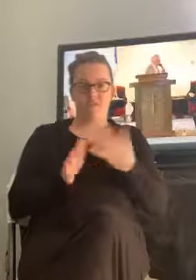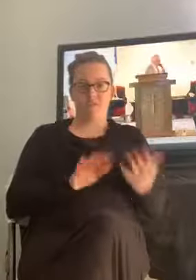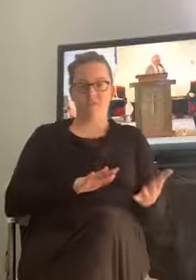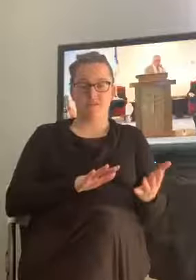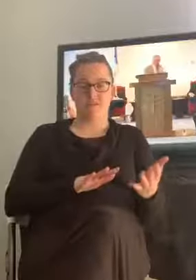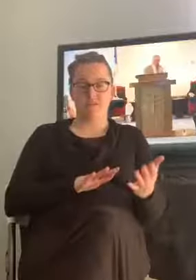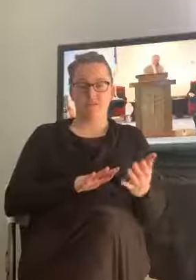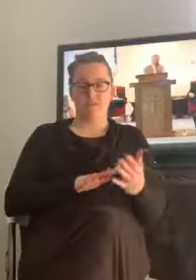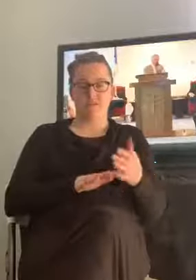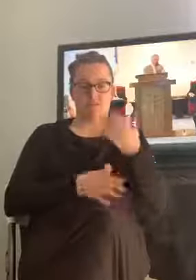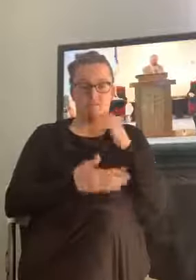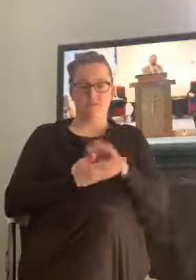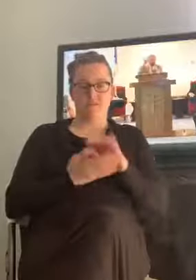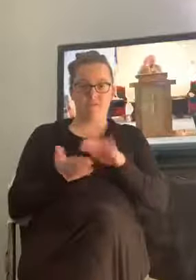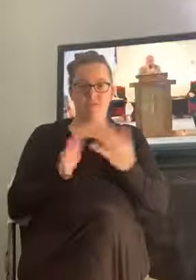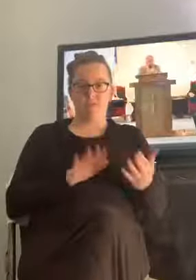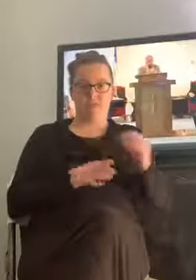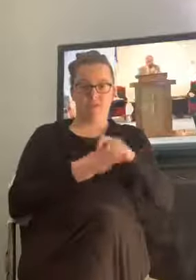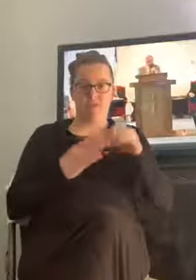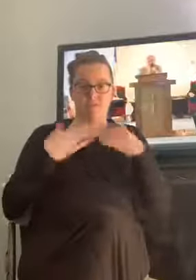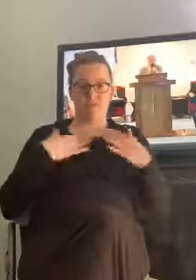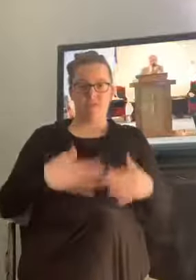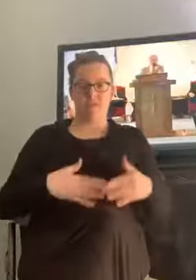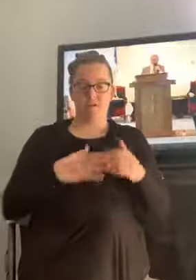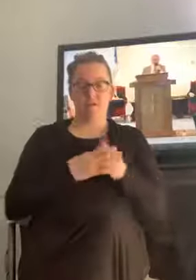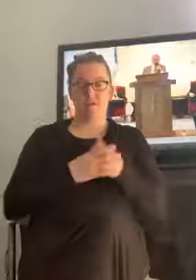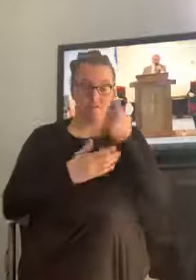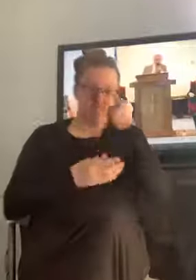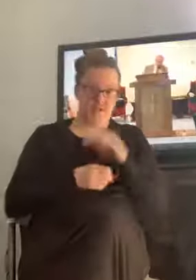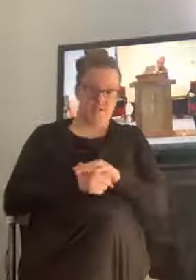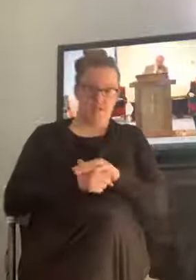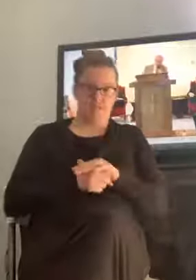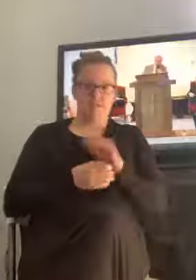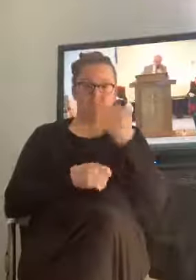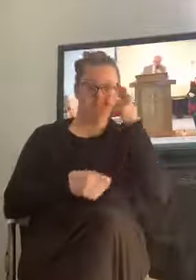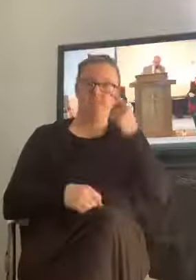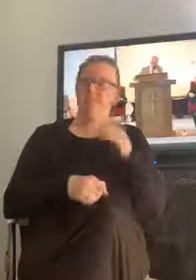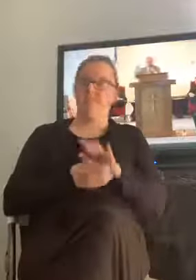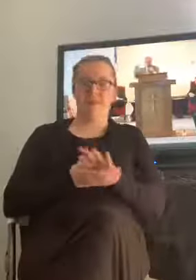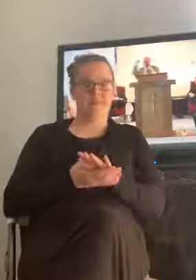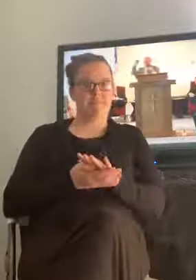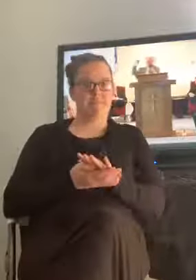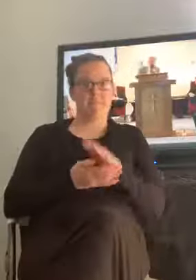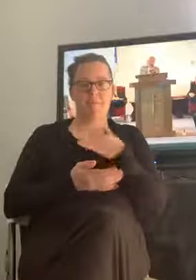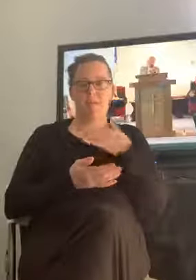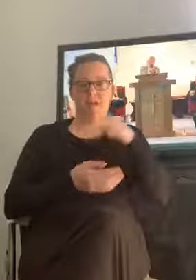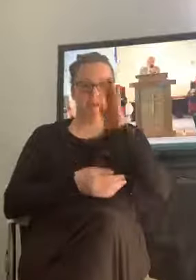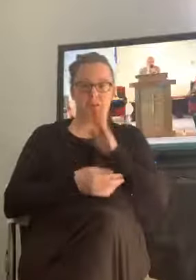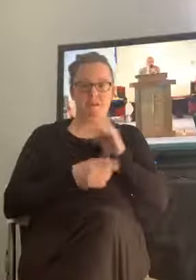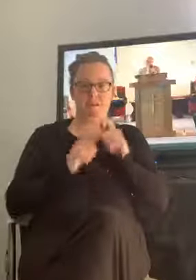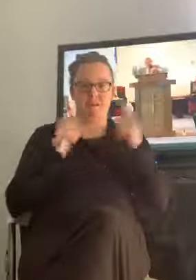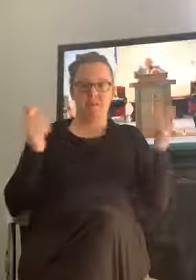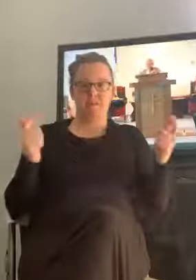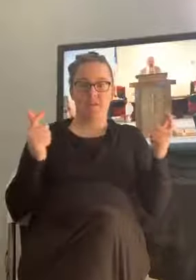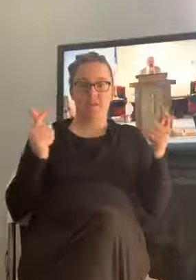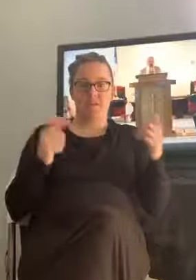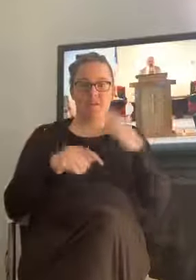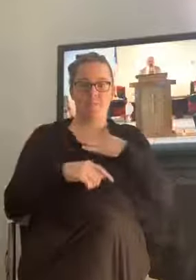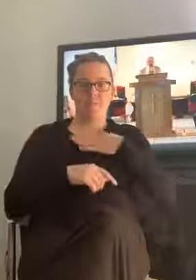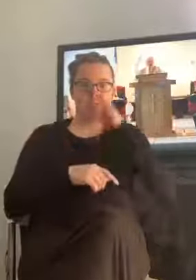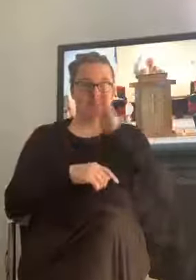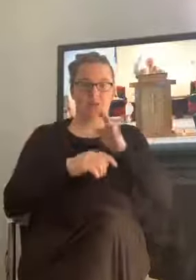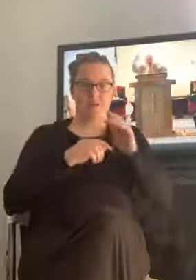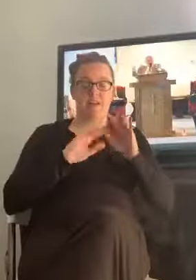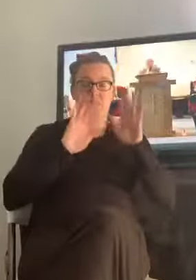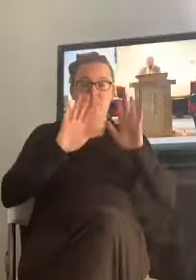was dead in her body, what he believed was that my God is bigger, my God is greater than my